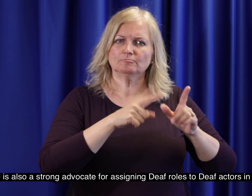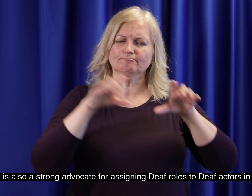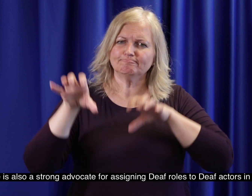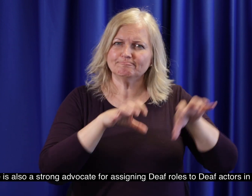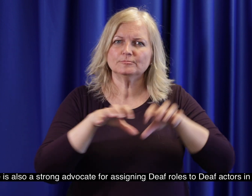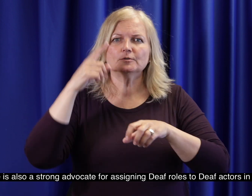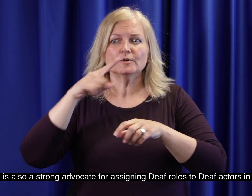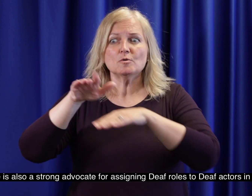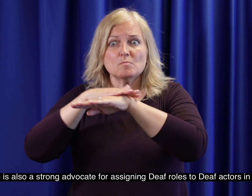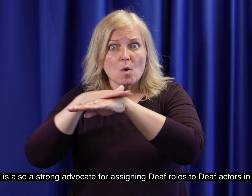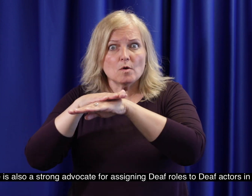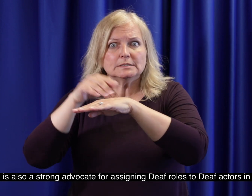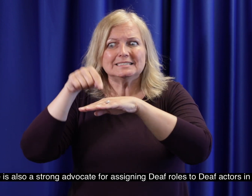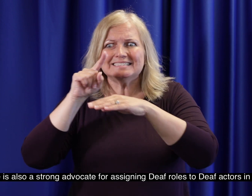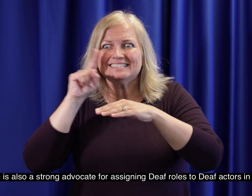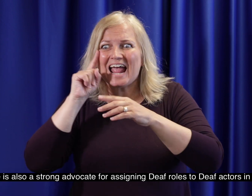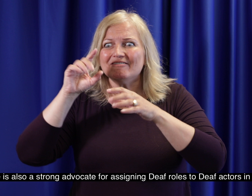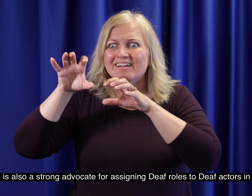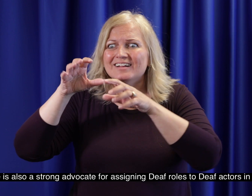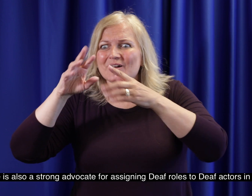advocate for assigning deaf roles to deaf actors in film.